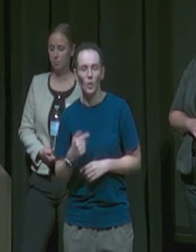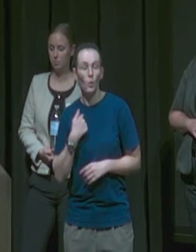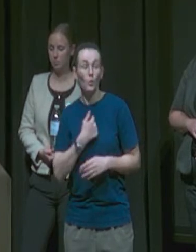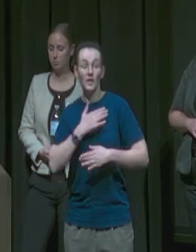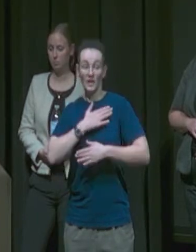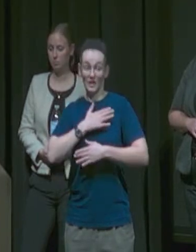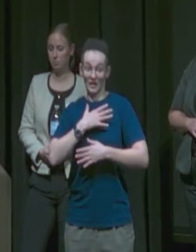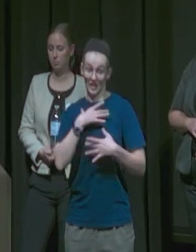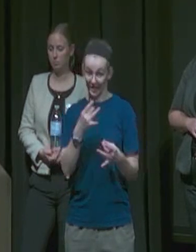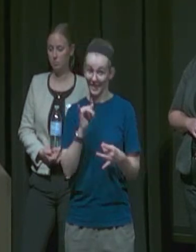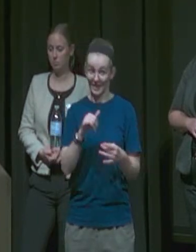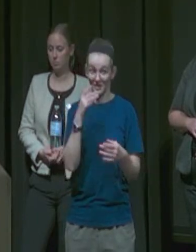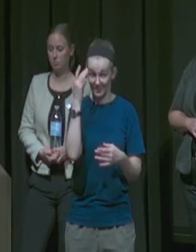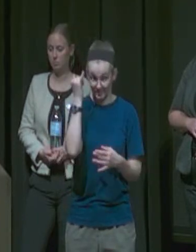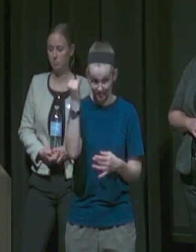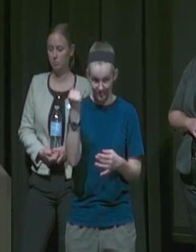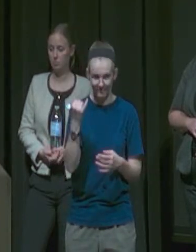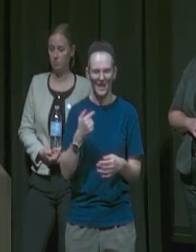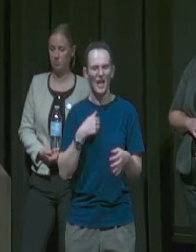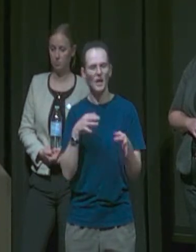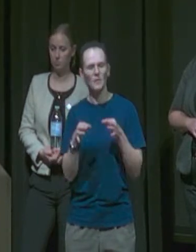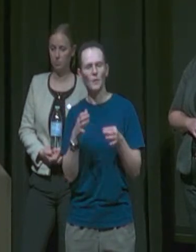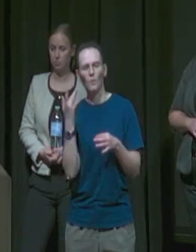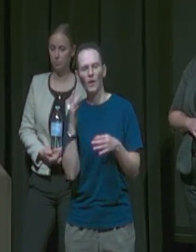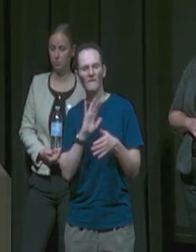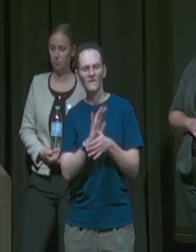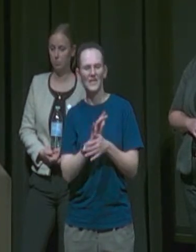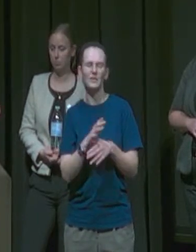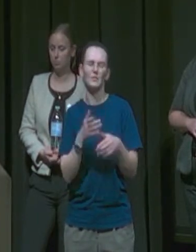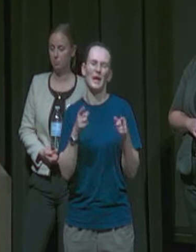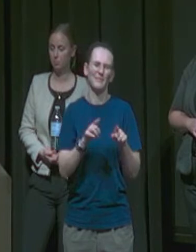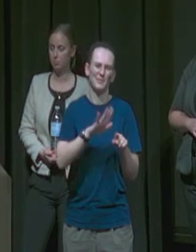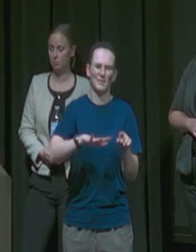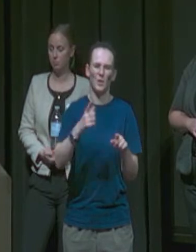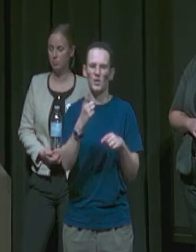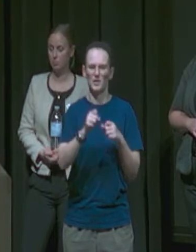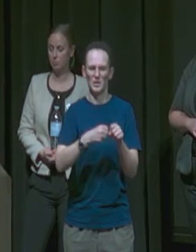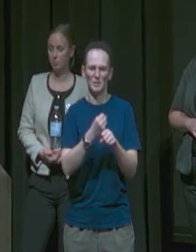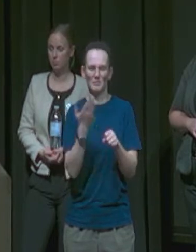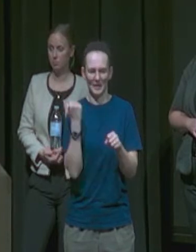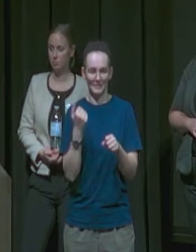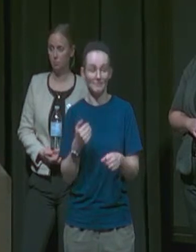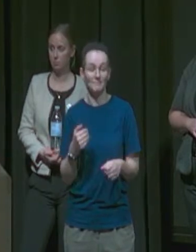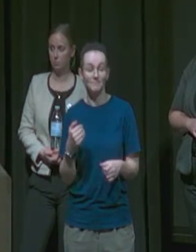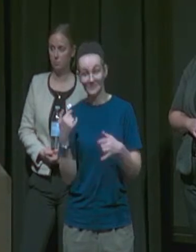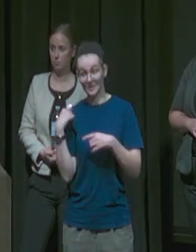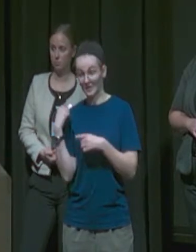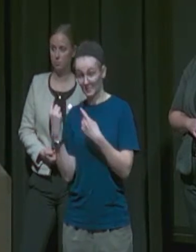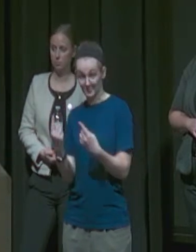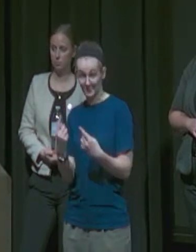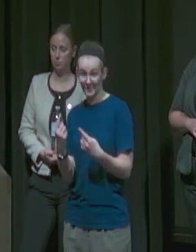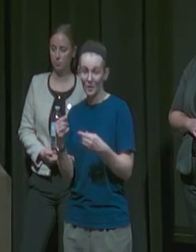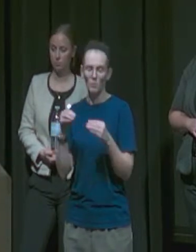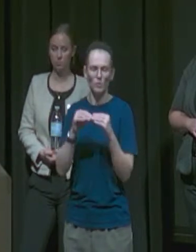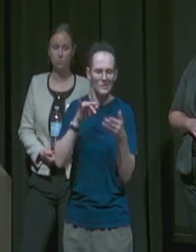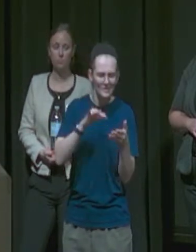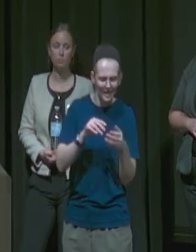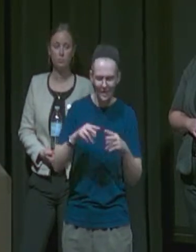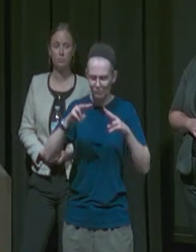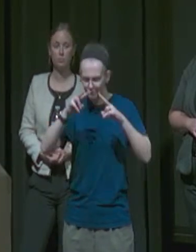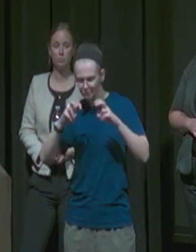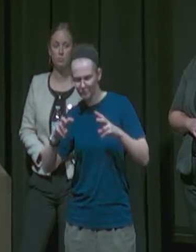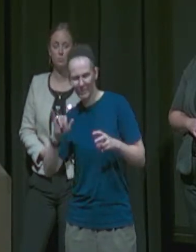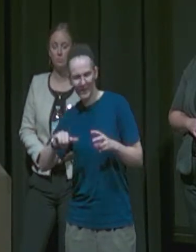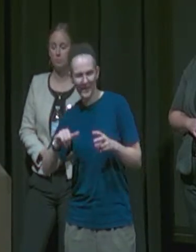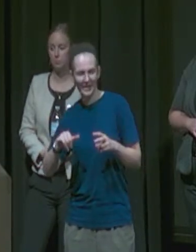liked the idea. And so the reason I bring it up, the video was done about a year ago. Since then, we've done more studies and taken a harder look at